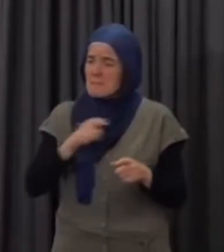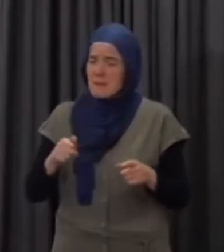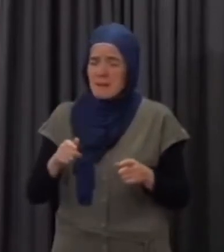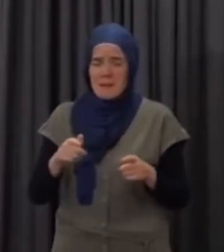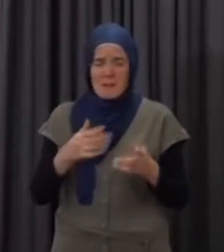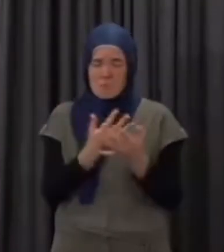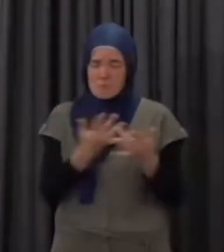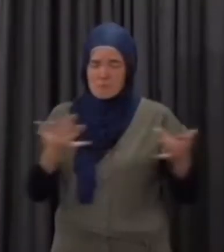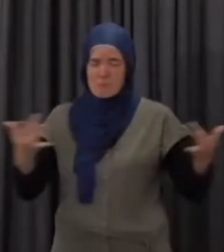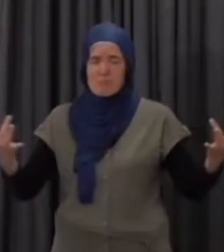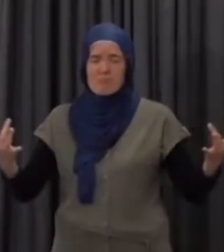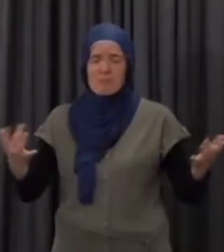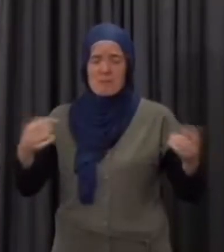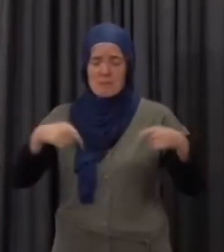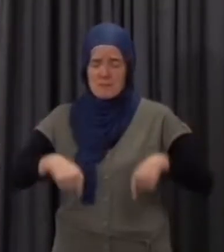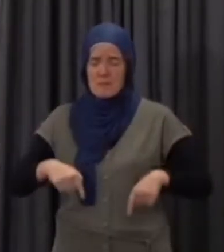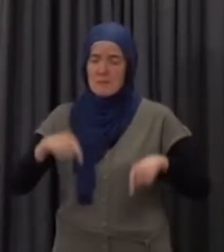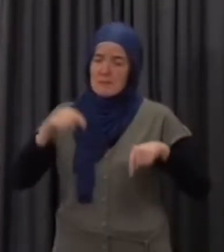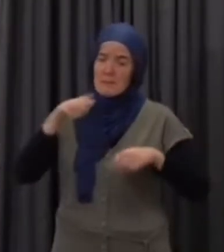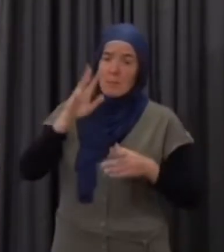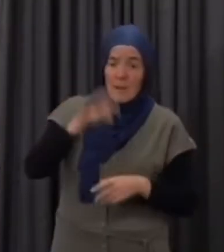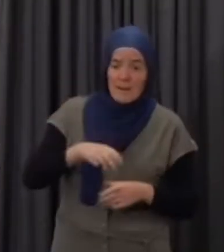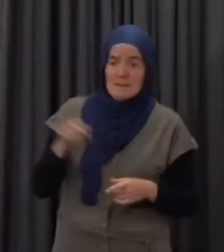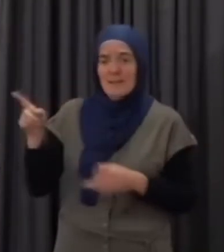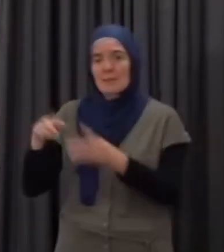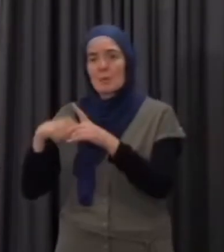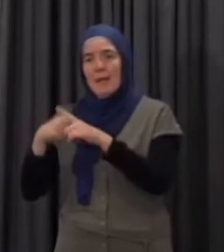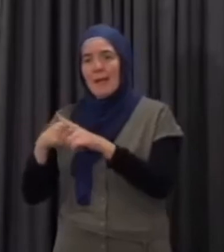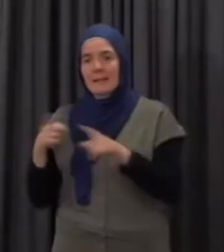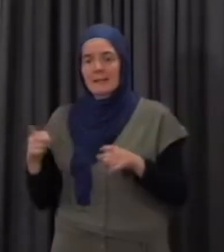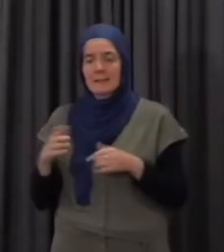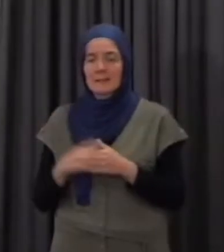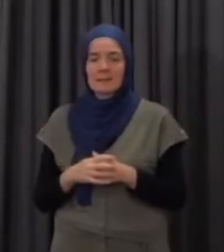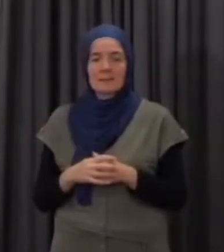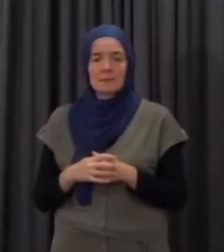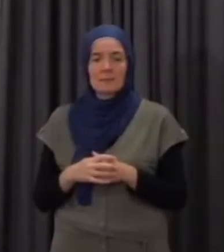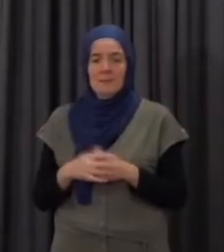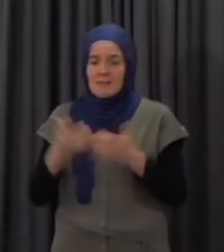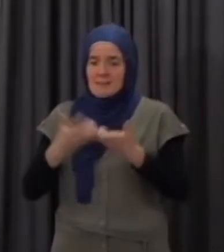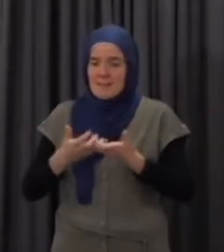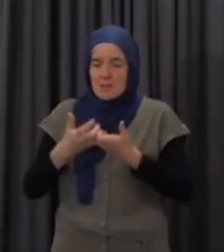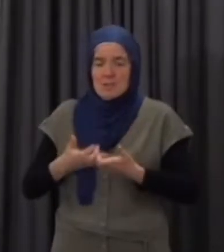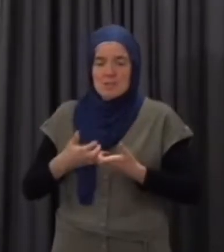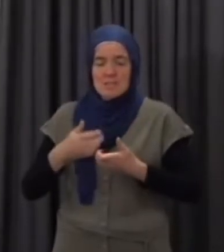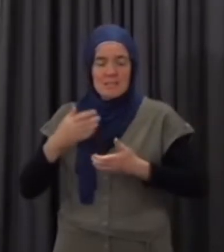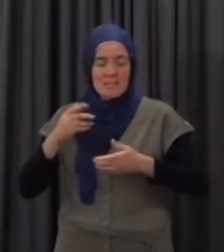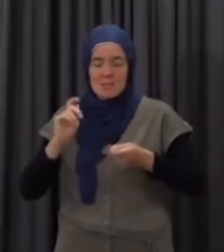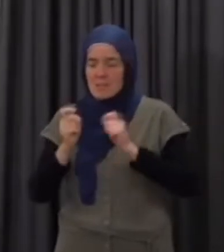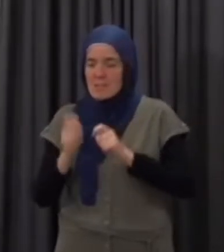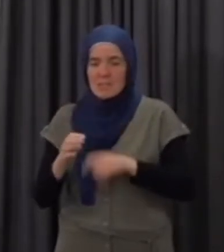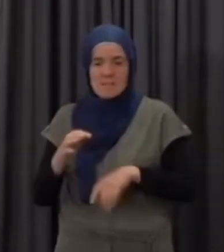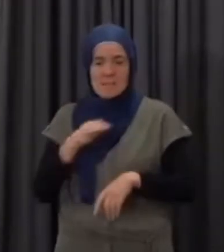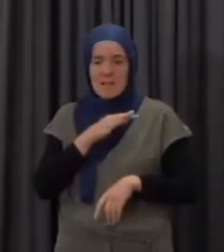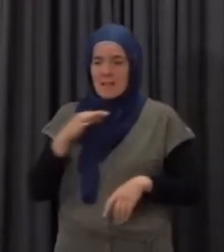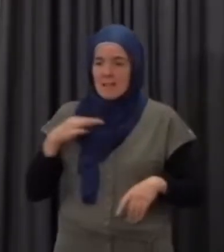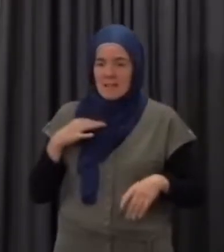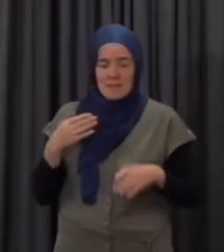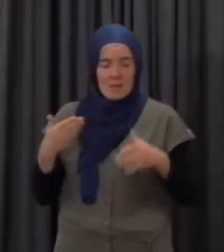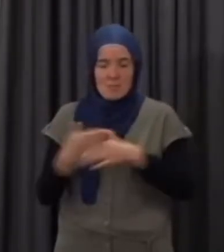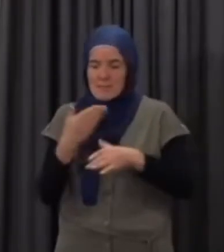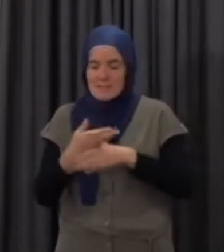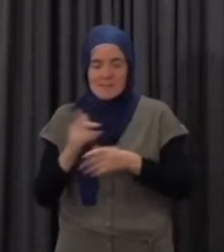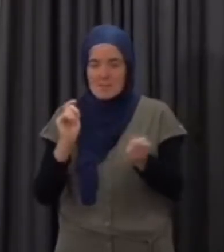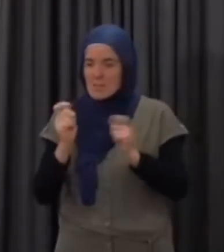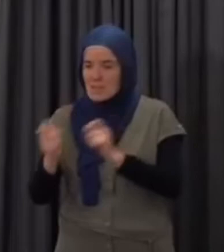across the UK. And inevitably, the pace of technology changing, the pace of clinical practice changing is something that we have to keep up